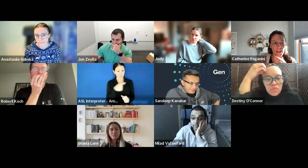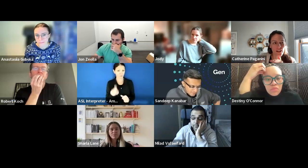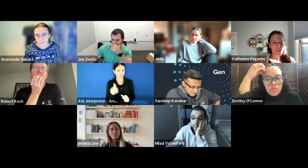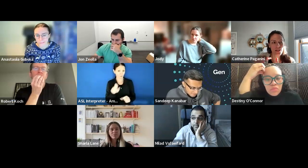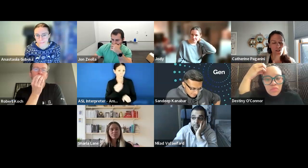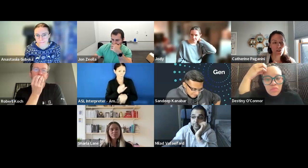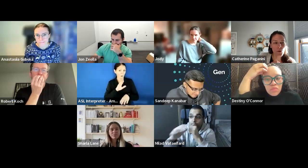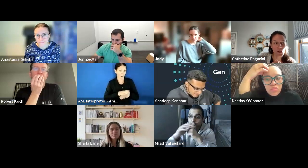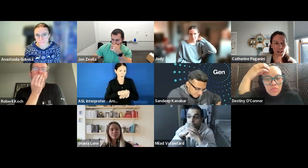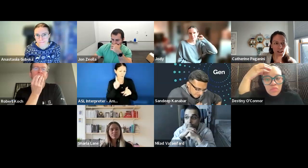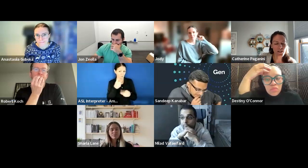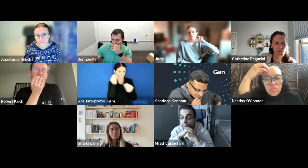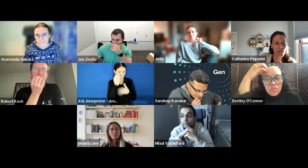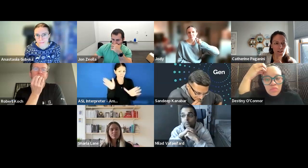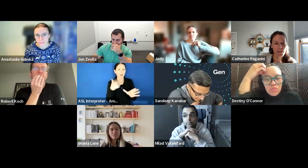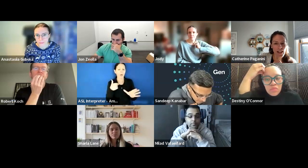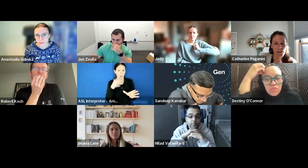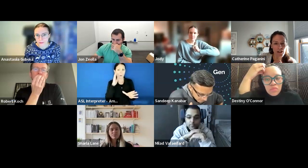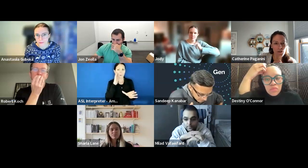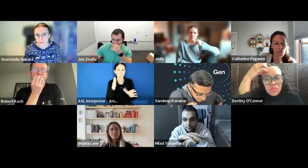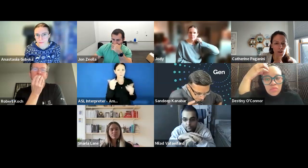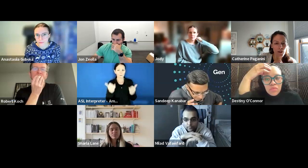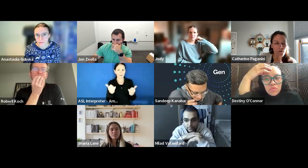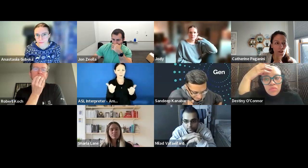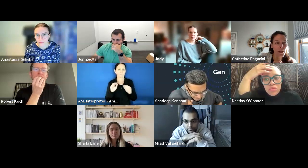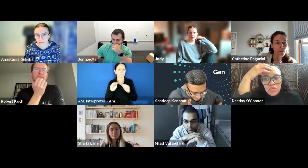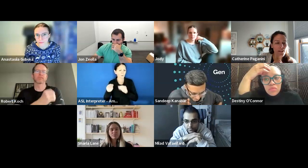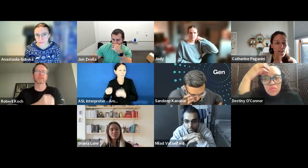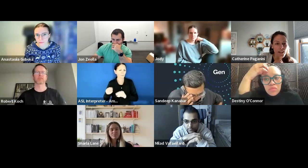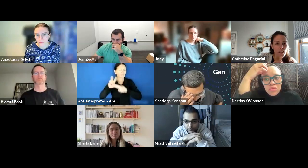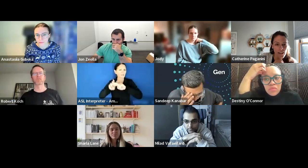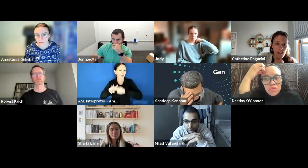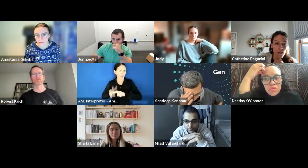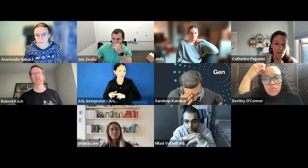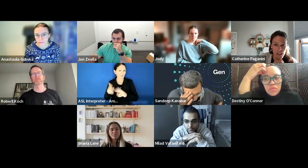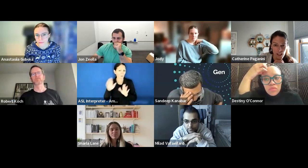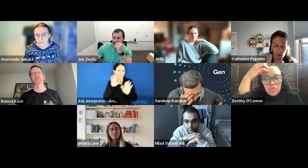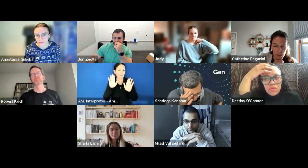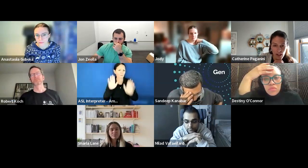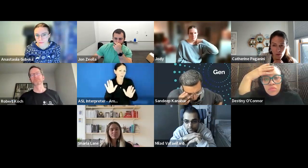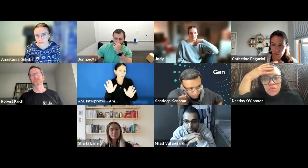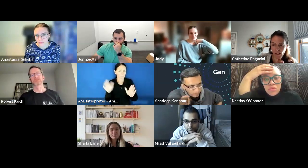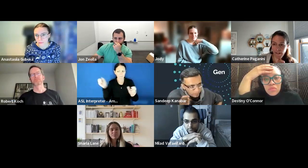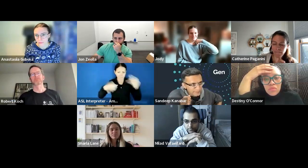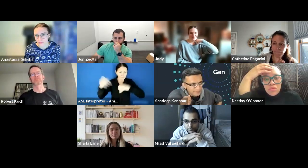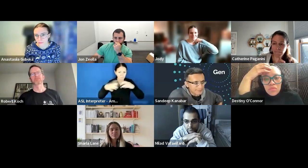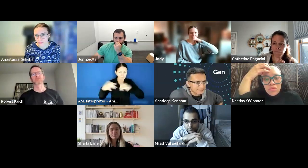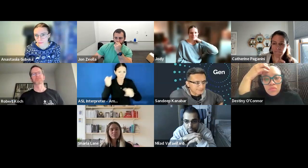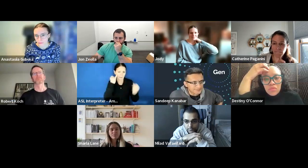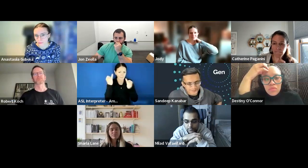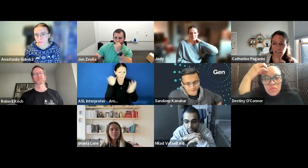And then like I'll start pushing that on the Slack channel. It would be great if we could get input and help.